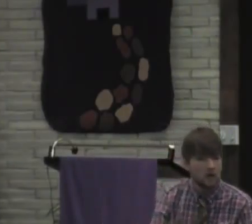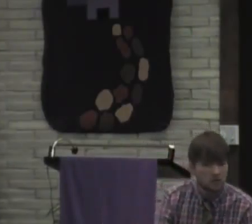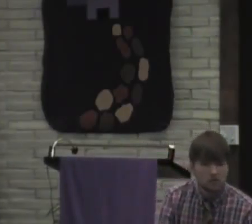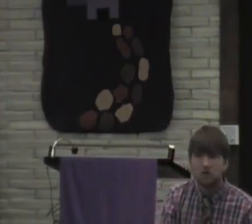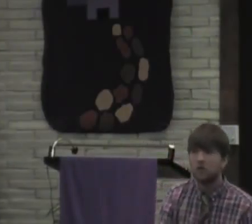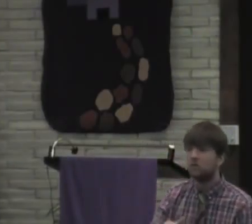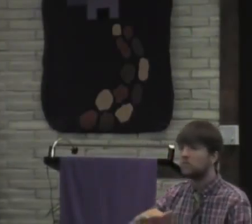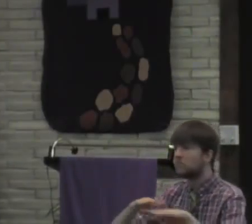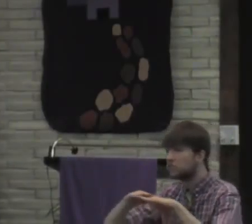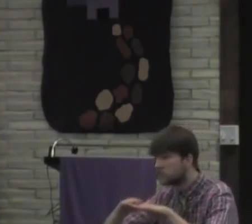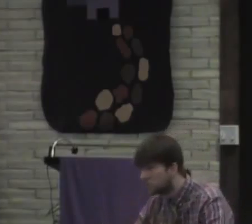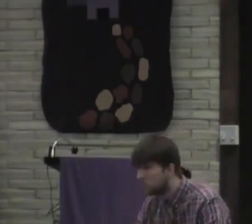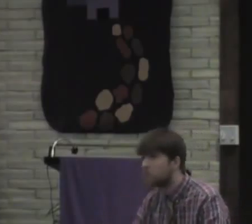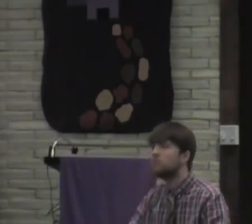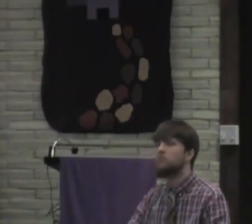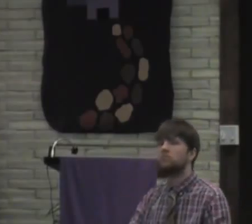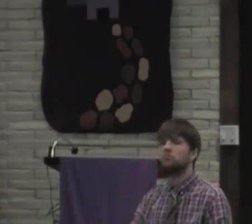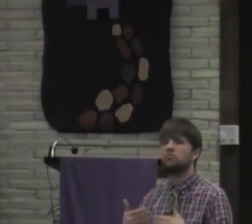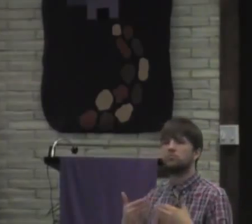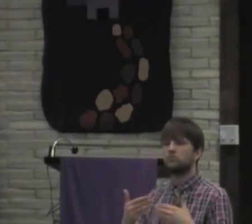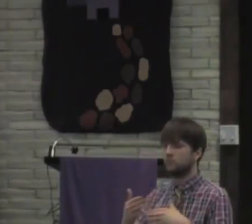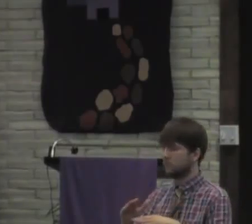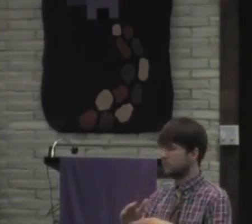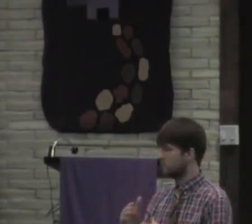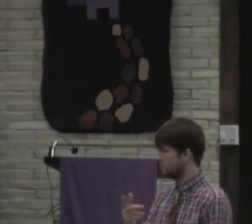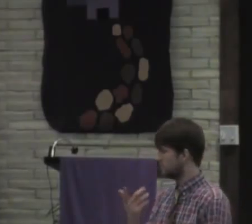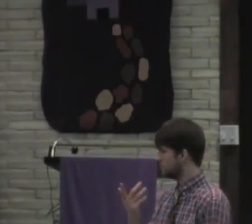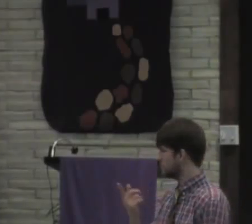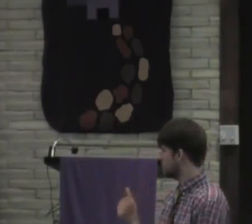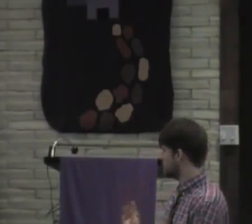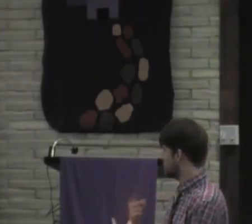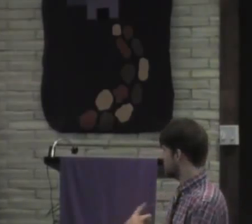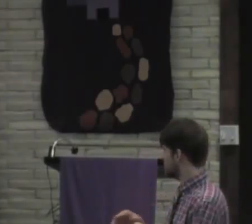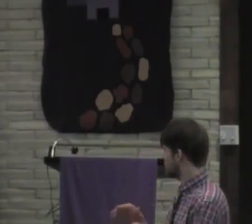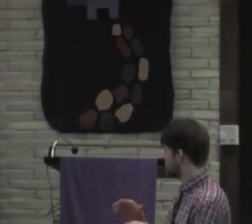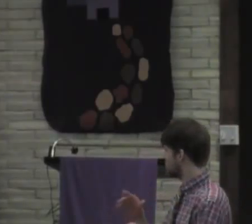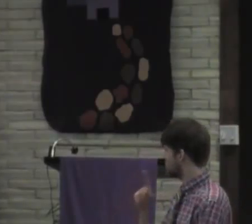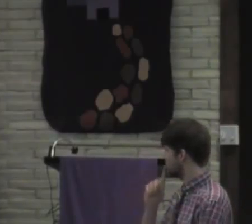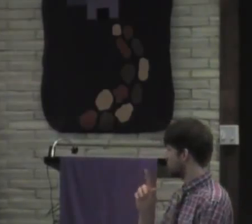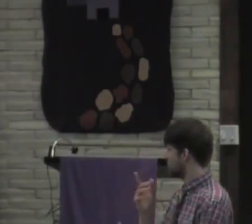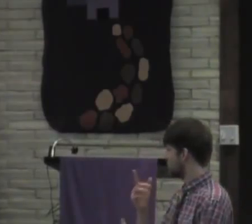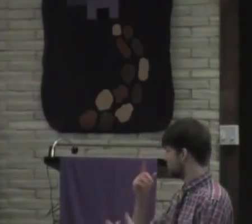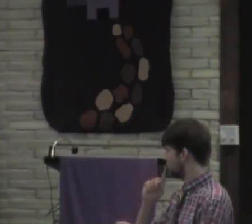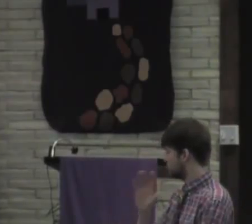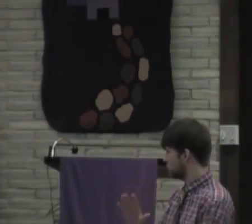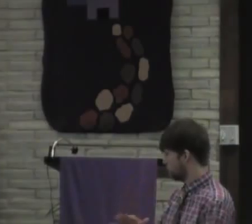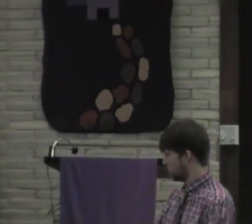Kids who have not yet been baptized or not ordained, what's the right sign? Confirmed.